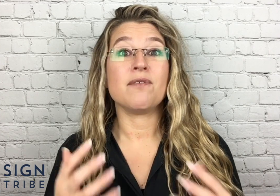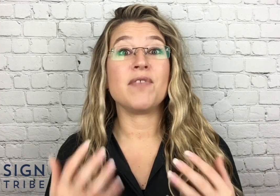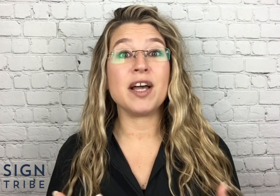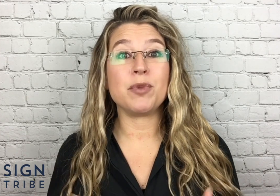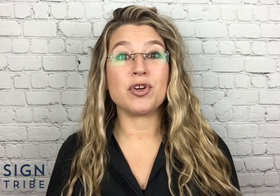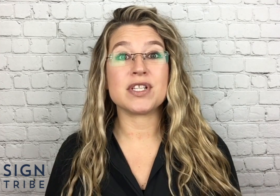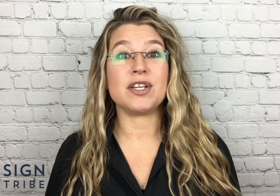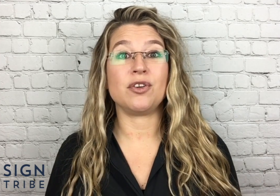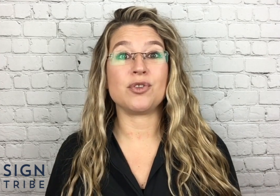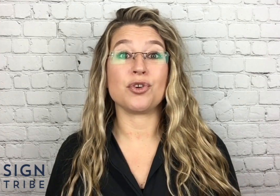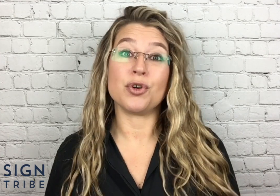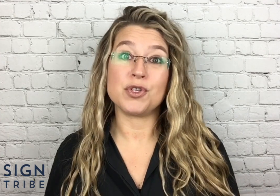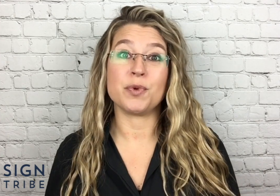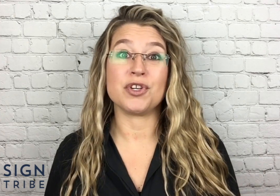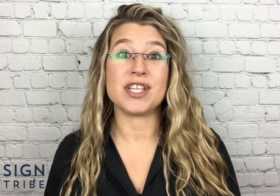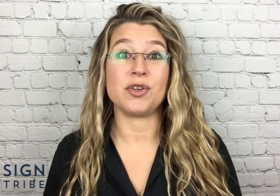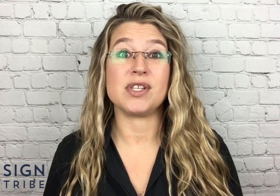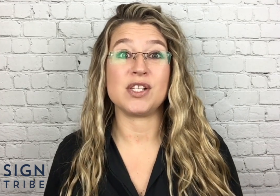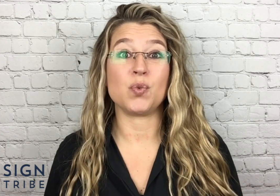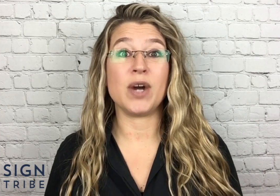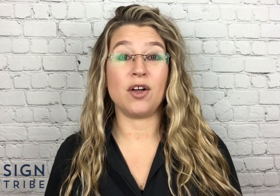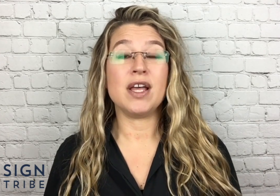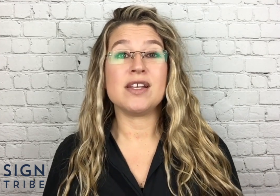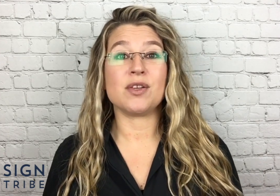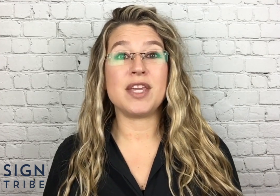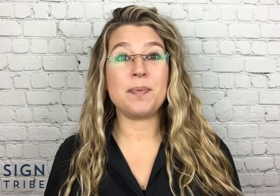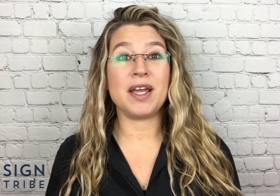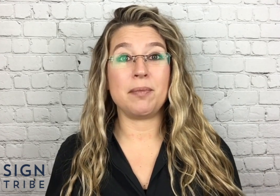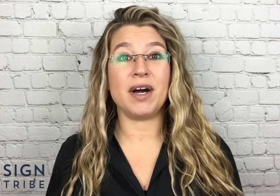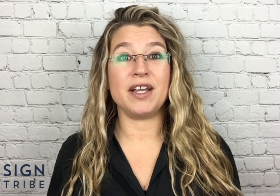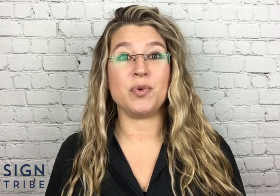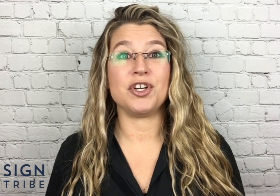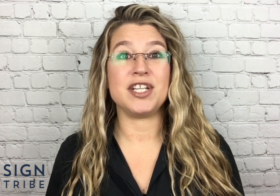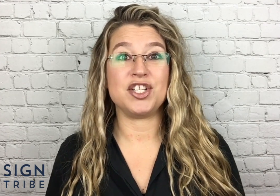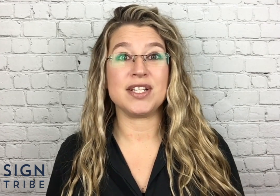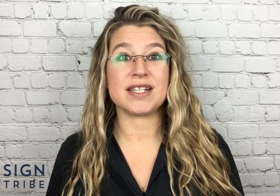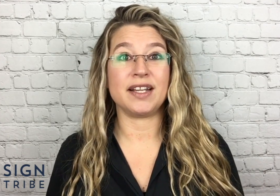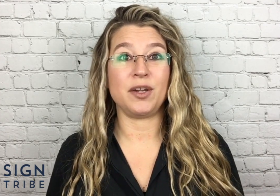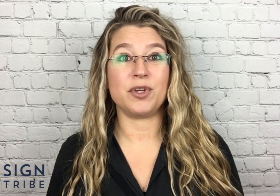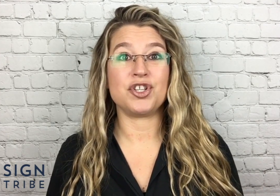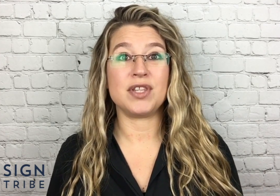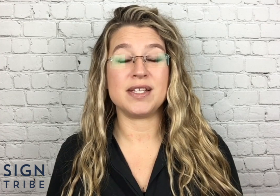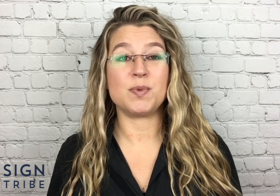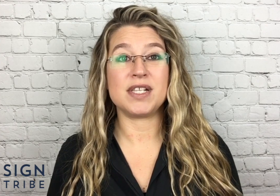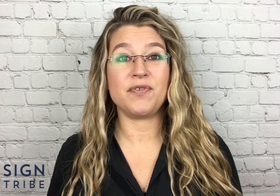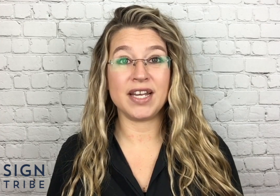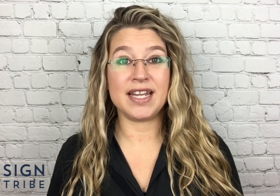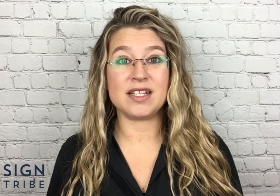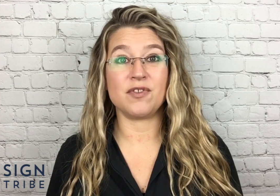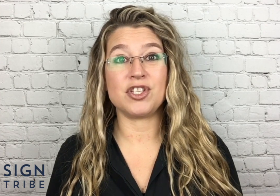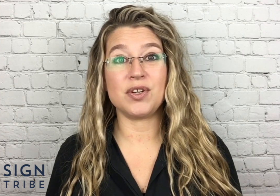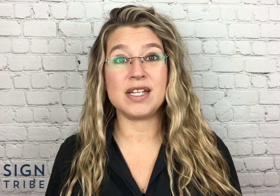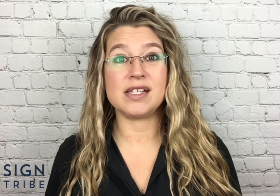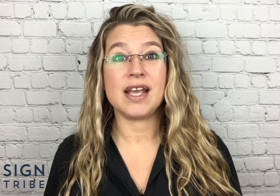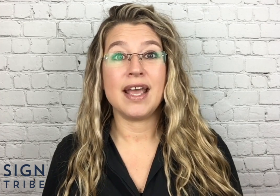fine motor skills or gross motor skills as well. So keep that in mind when you're teaching sign language, the specific needs of the students